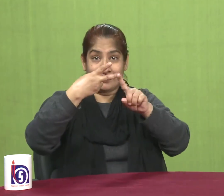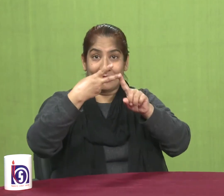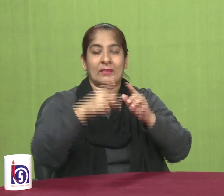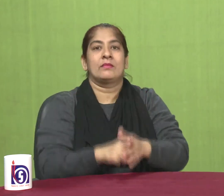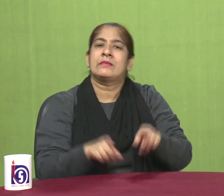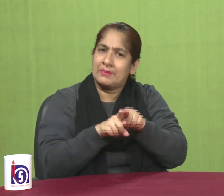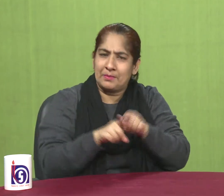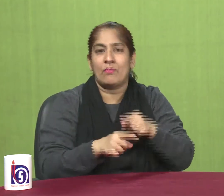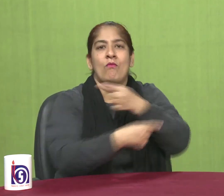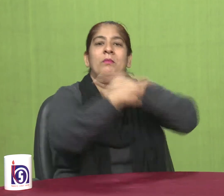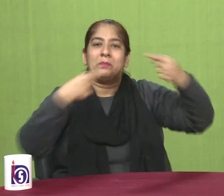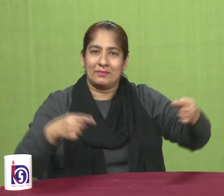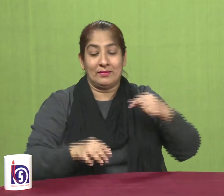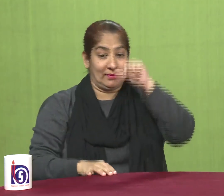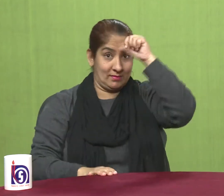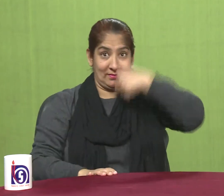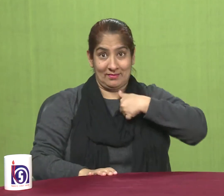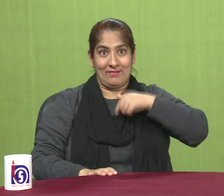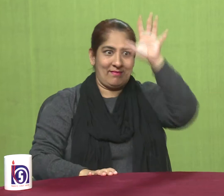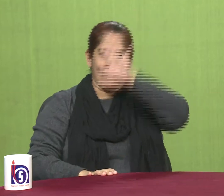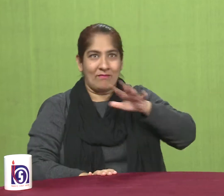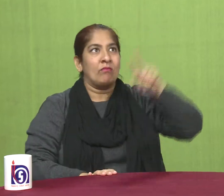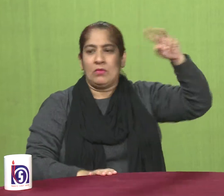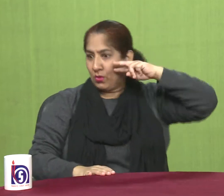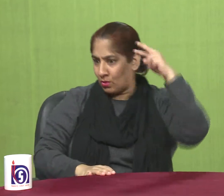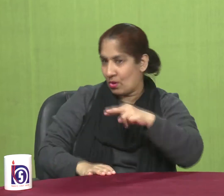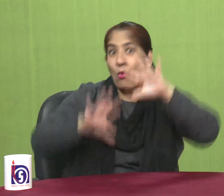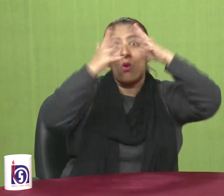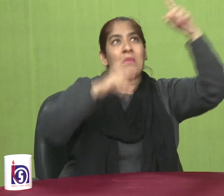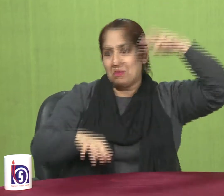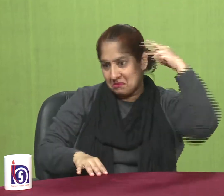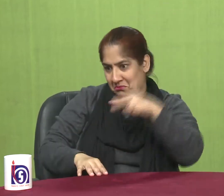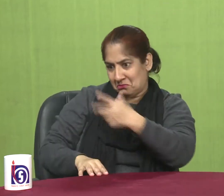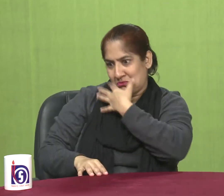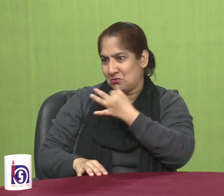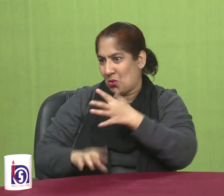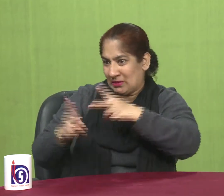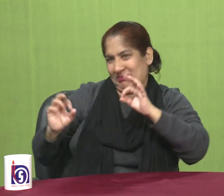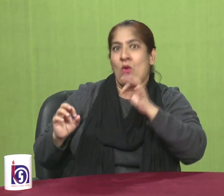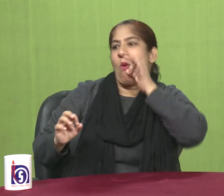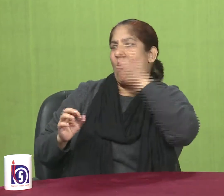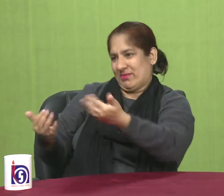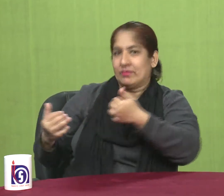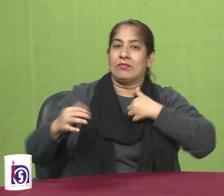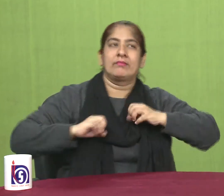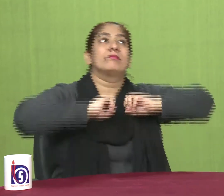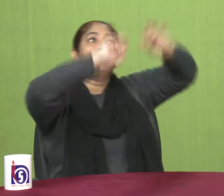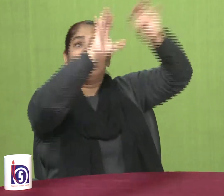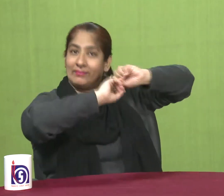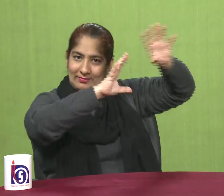Export trade, similar but opposite. When they like something from our country and they order it from our country, so we